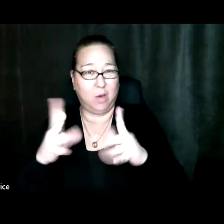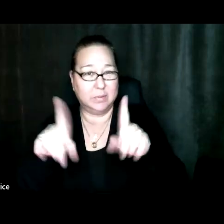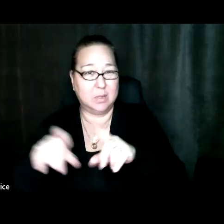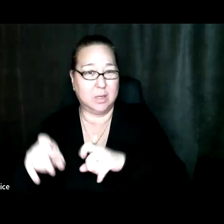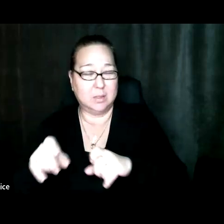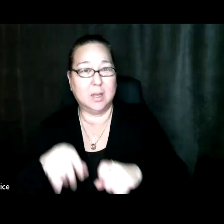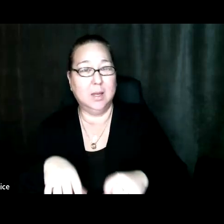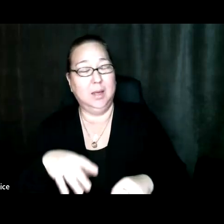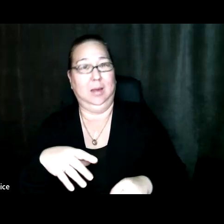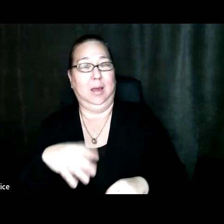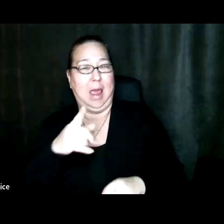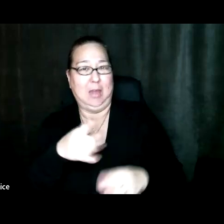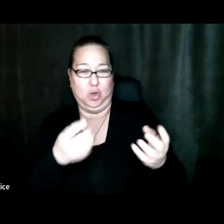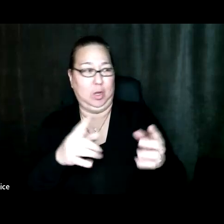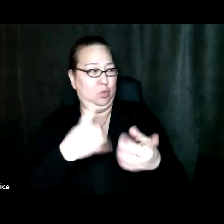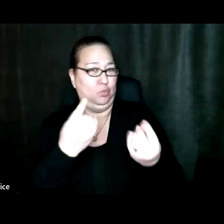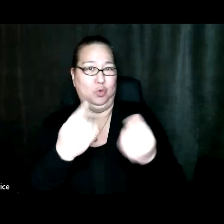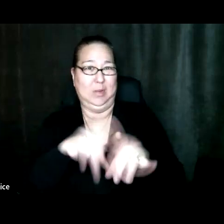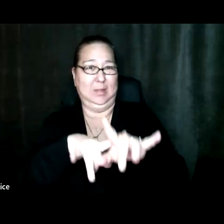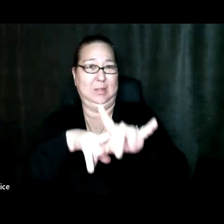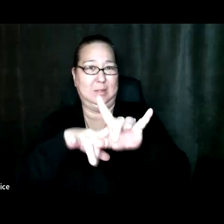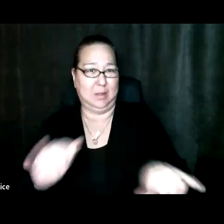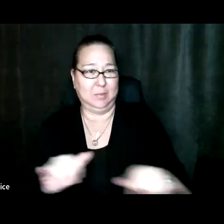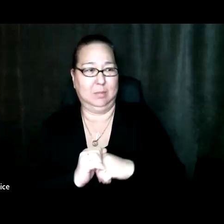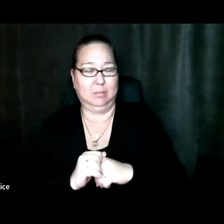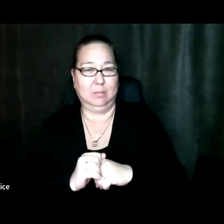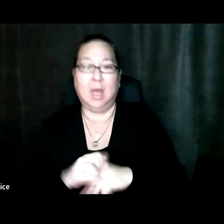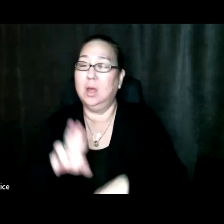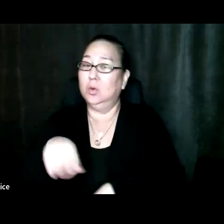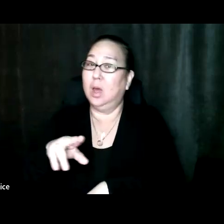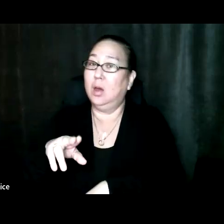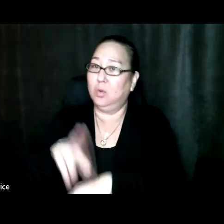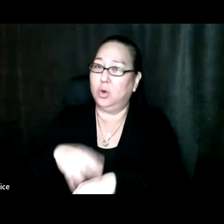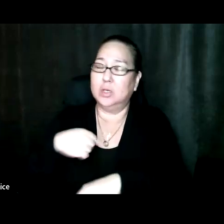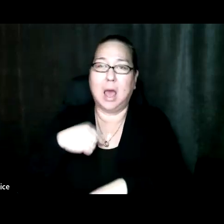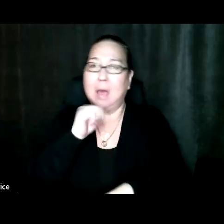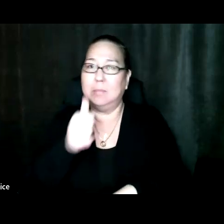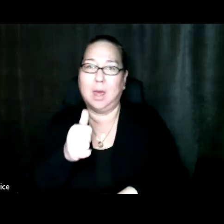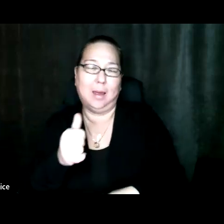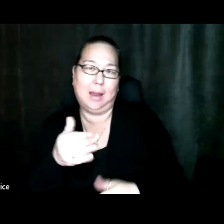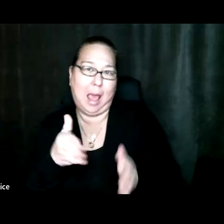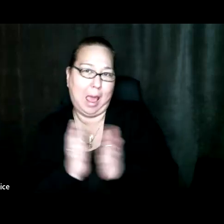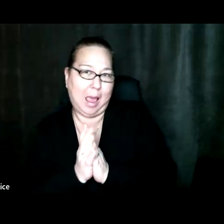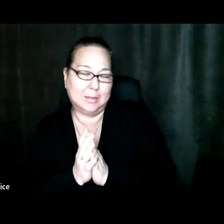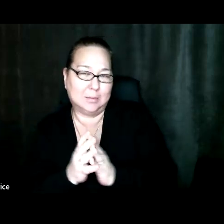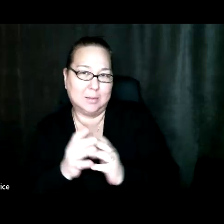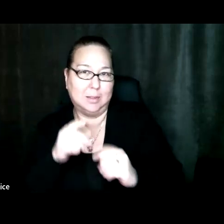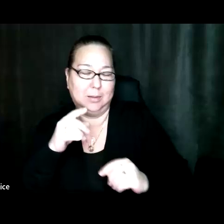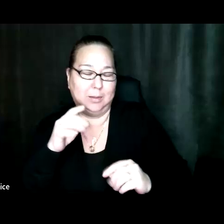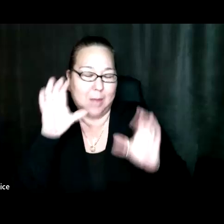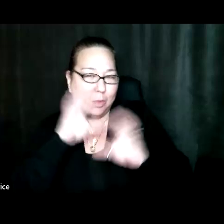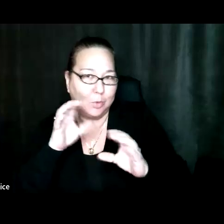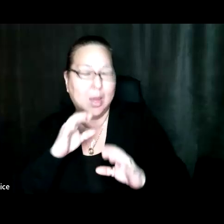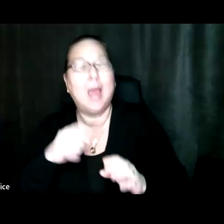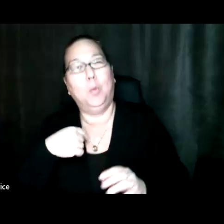task was sufficient for doing them all simultaneously. Of course, I'm not actually speaking of dry scrambled eggs and poorly brushed teeth. I'm speaking of